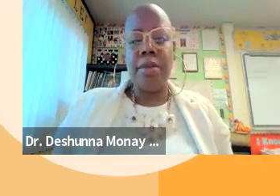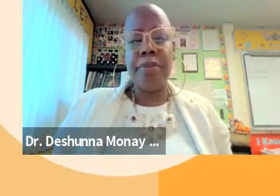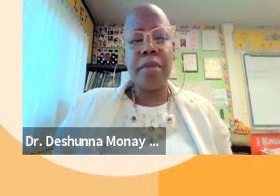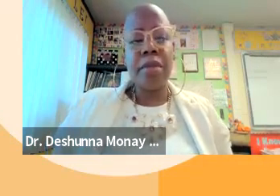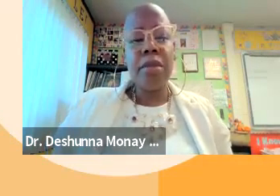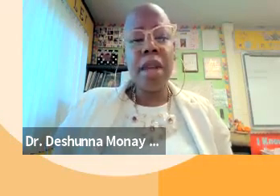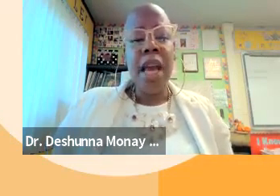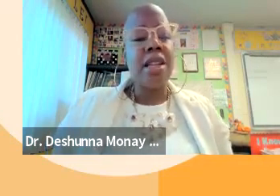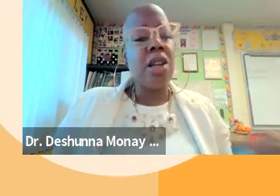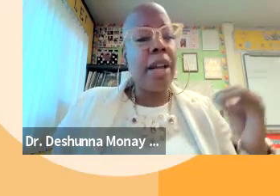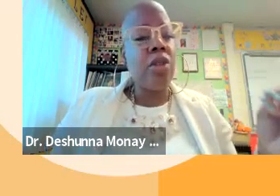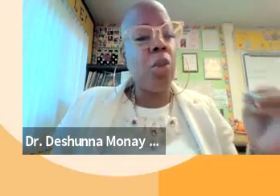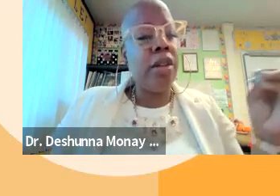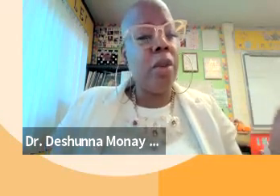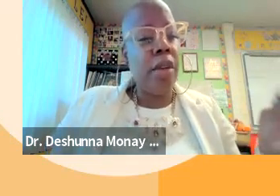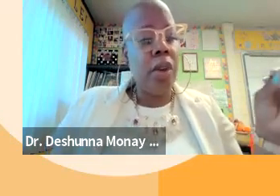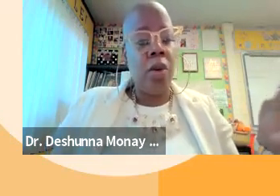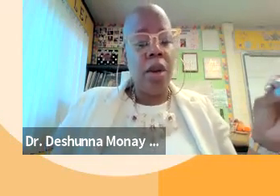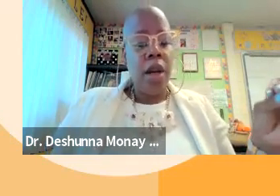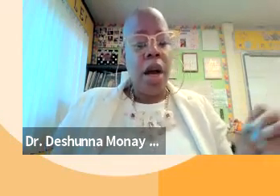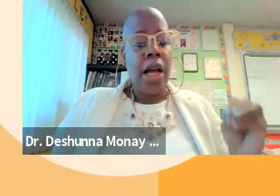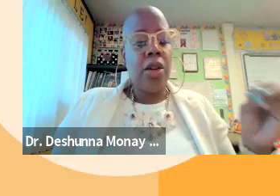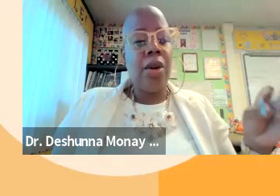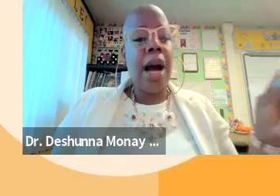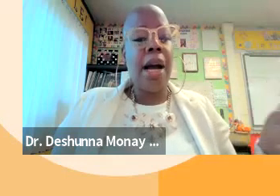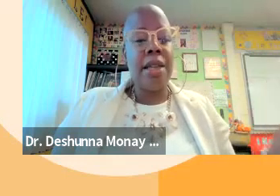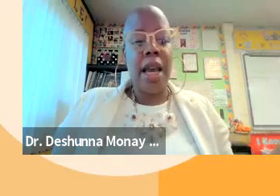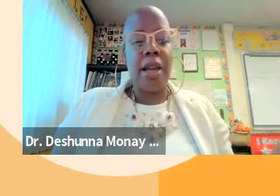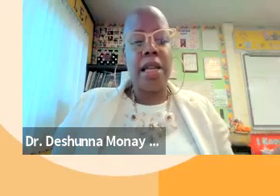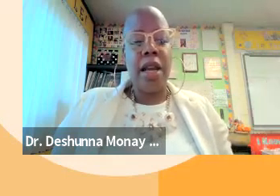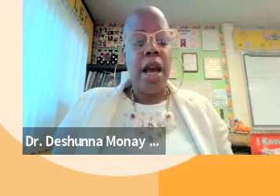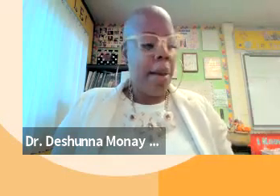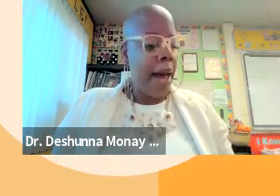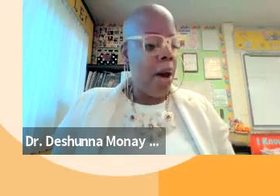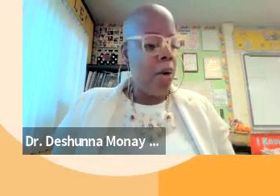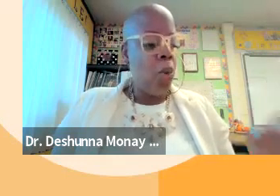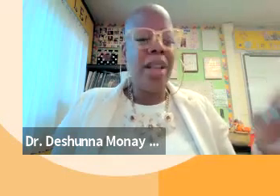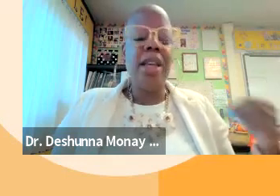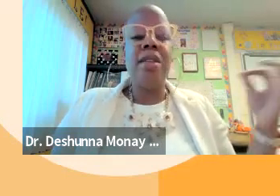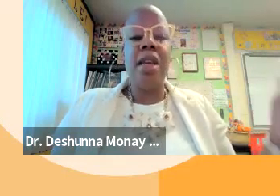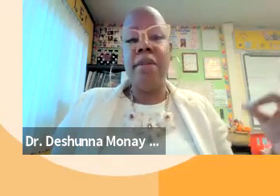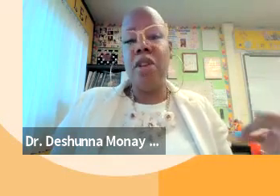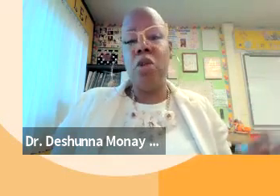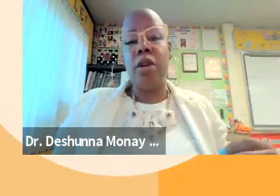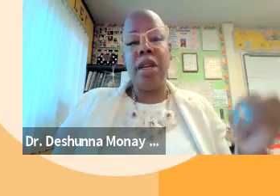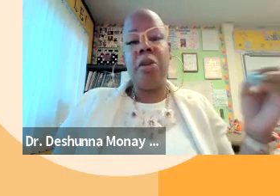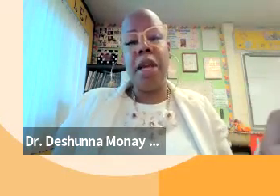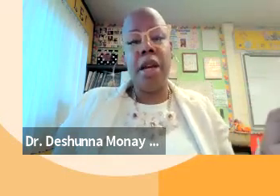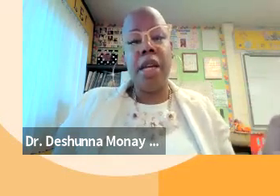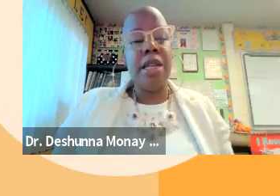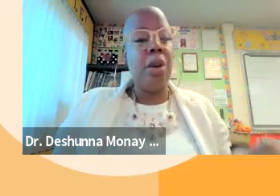things. And so I just want to give you a little context about what these